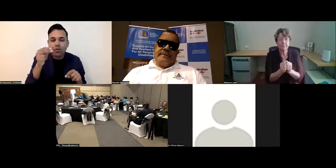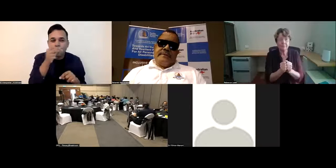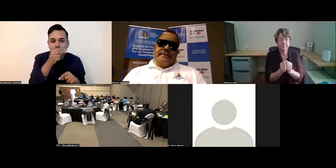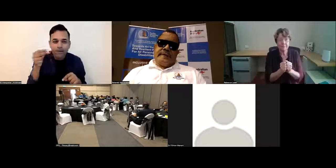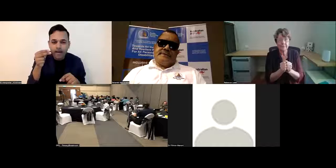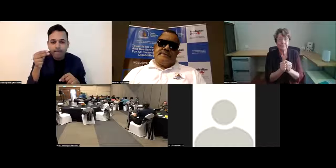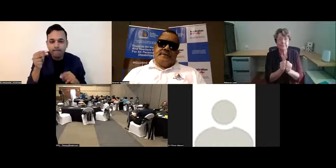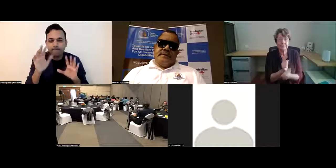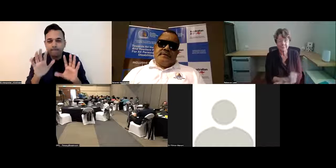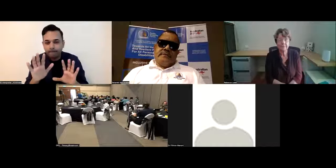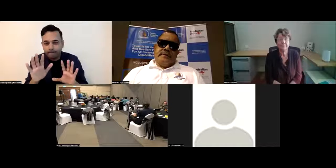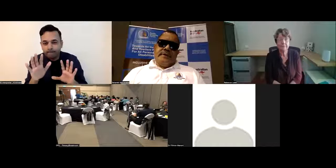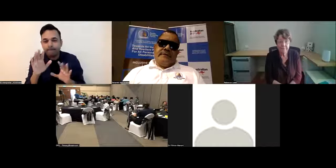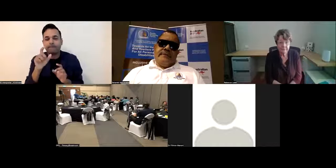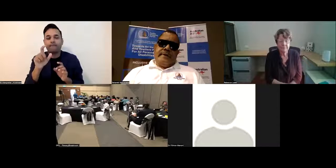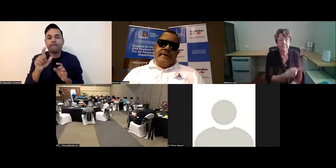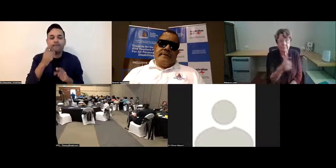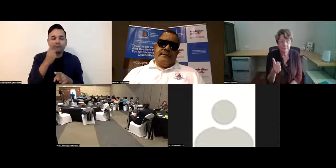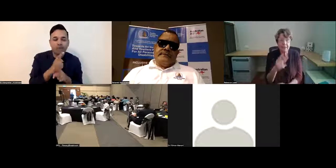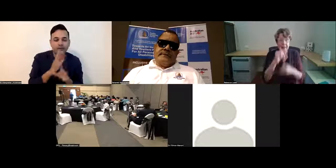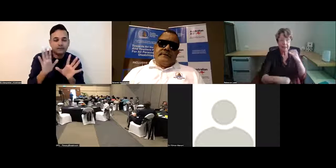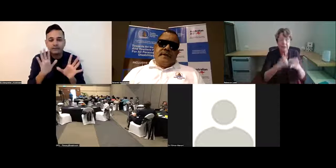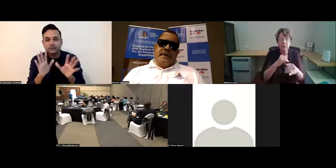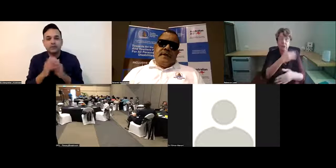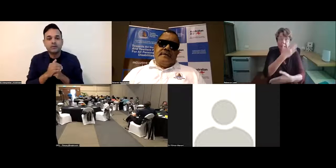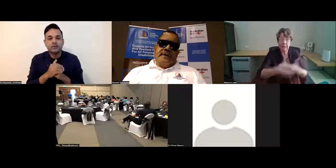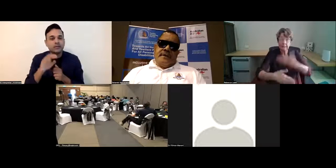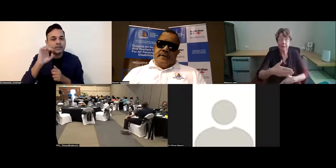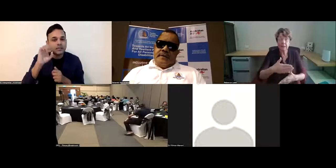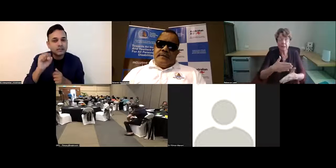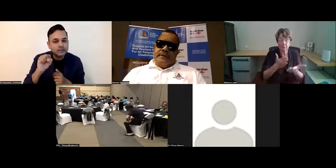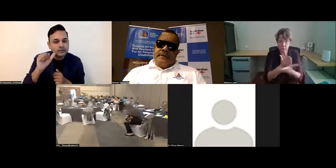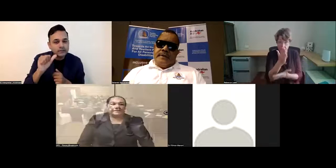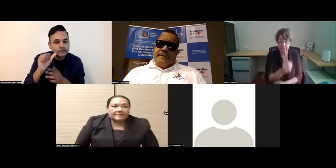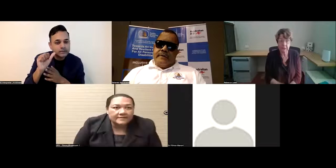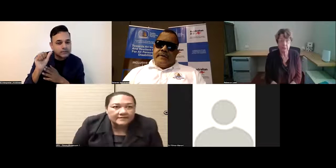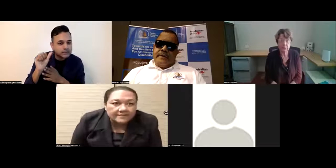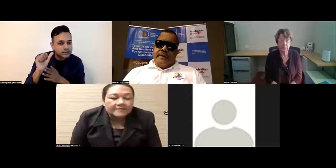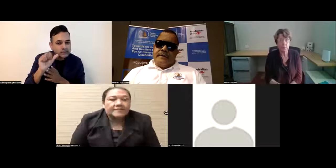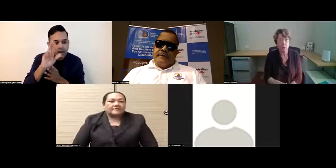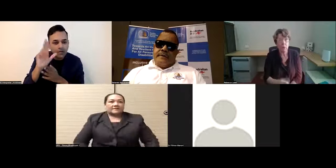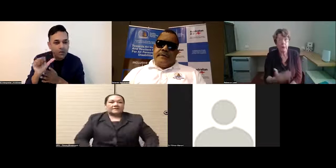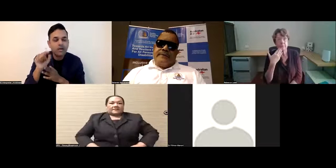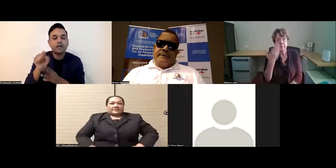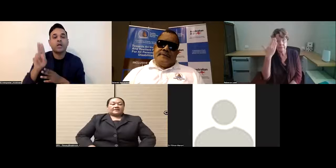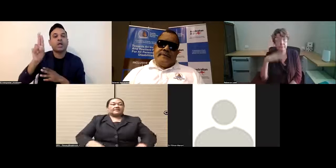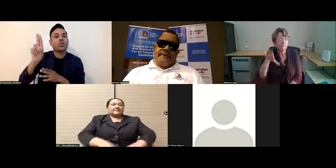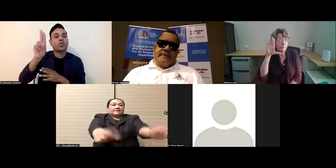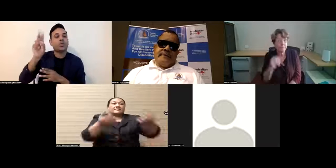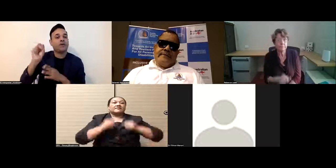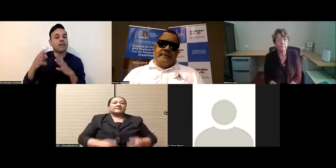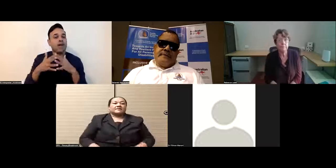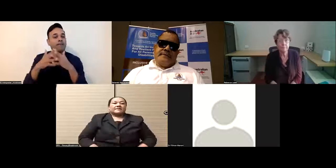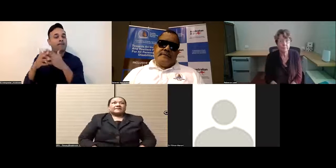International Disability Rights. So we'll hear from her, and then we'll have we'll hear from the